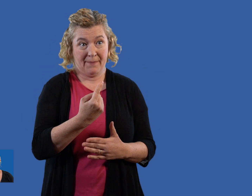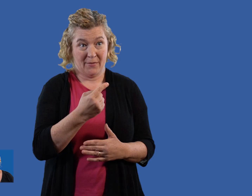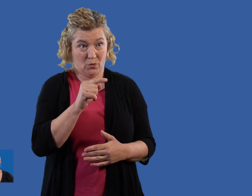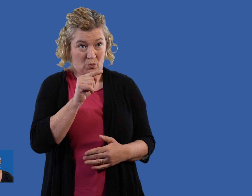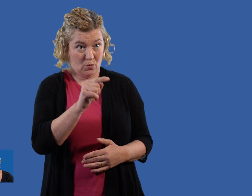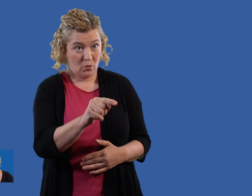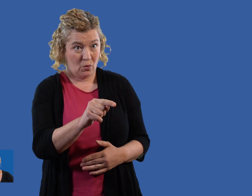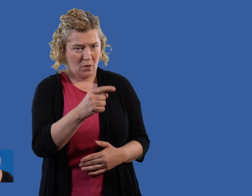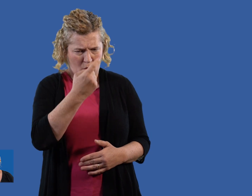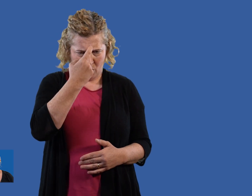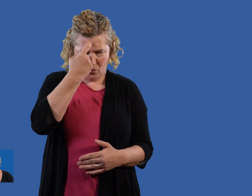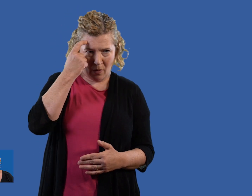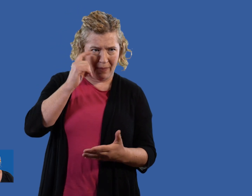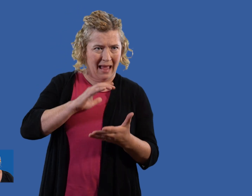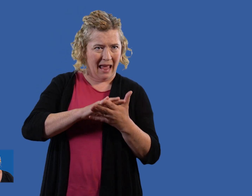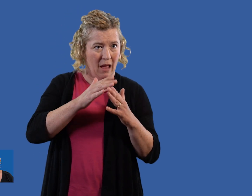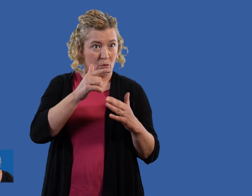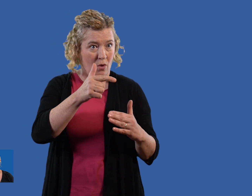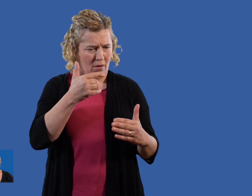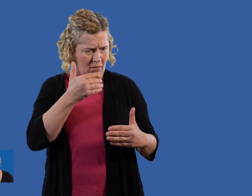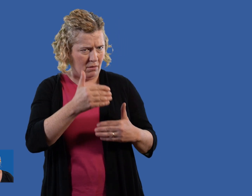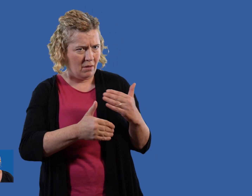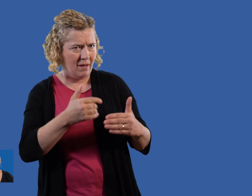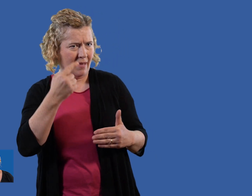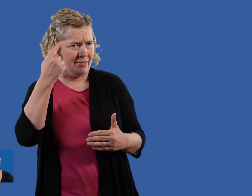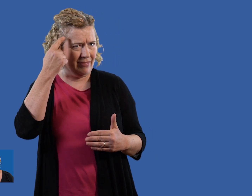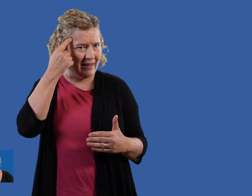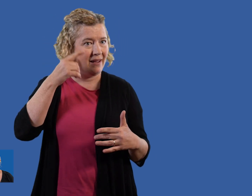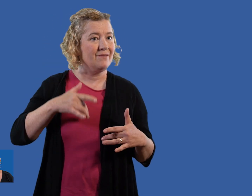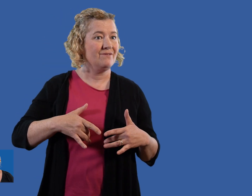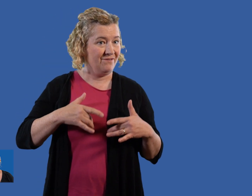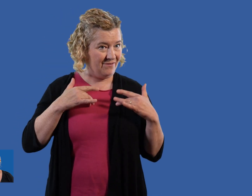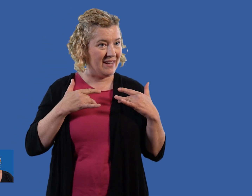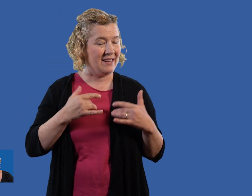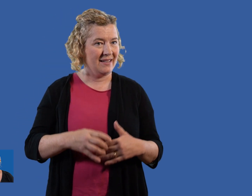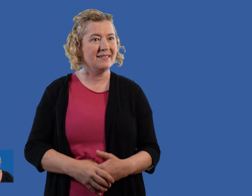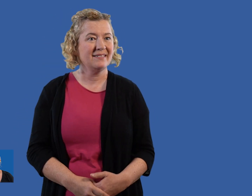This happens once the initial acute phase of trauma has been processed.